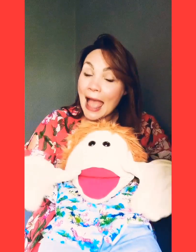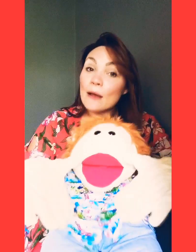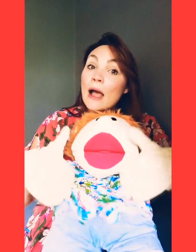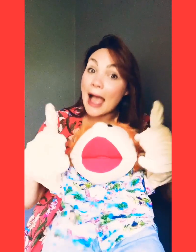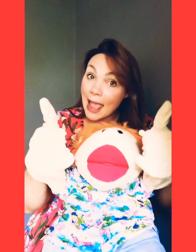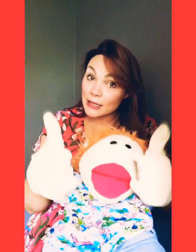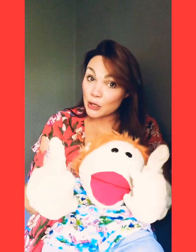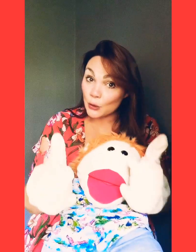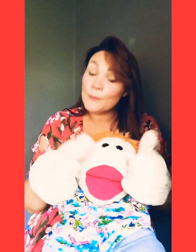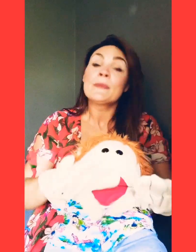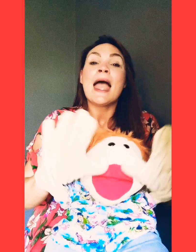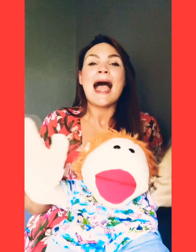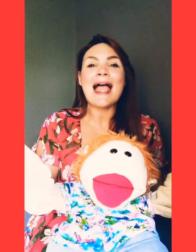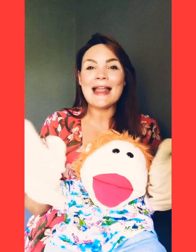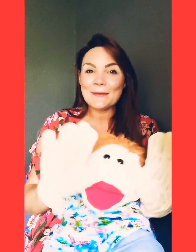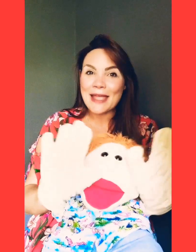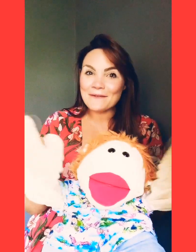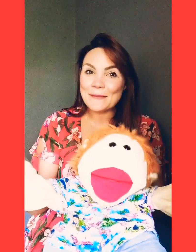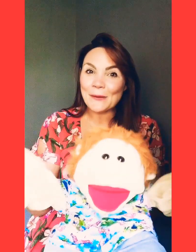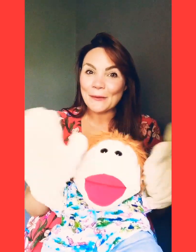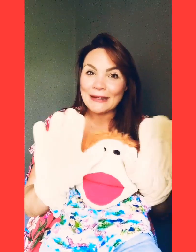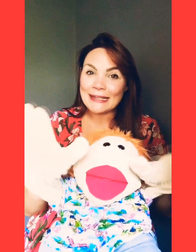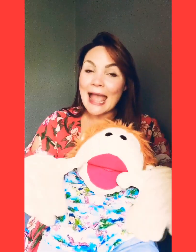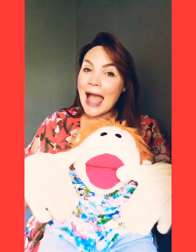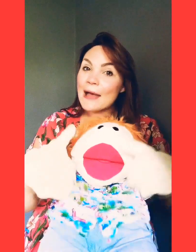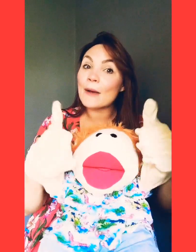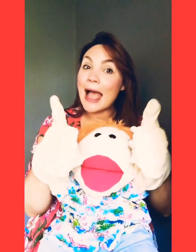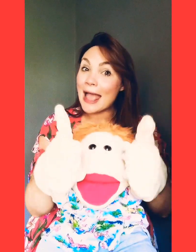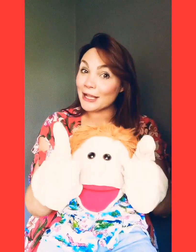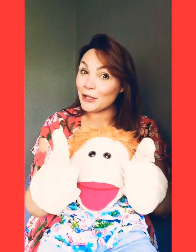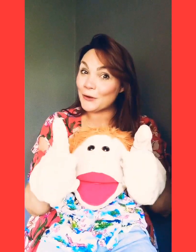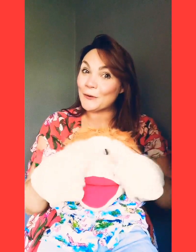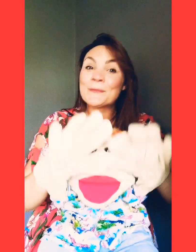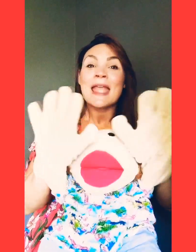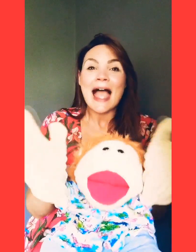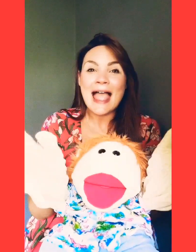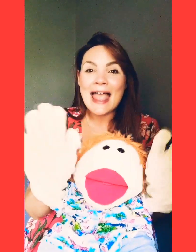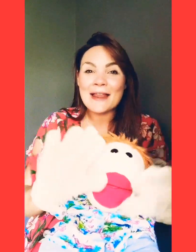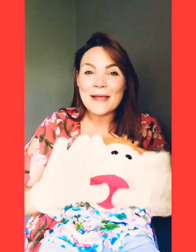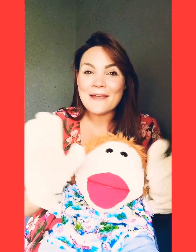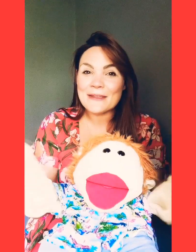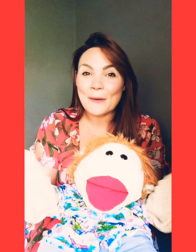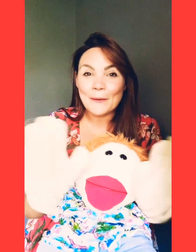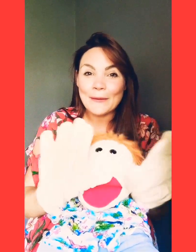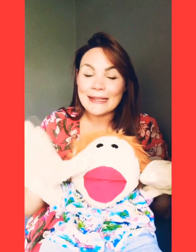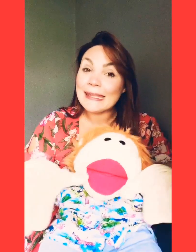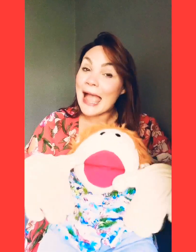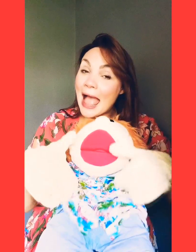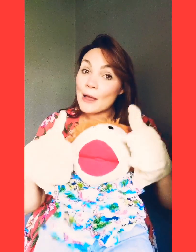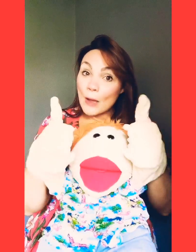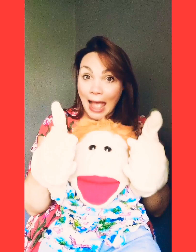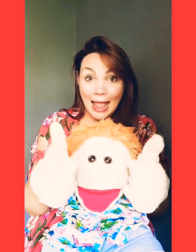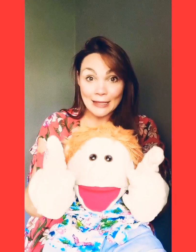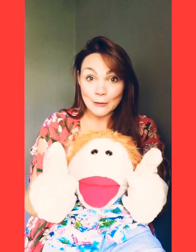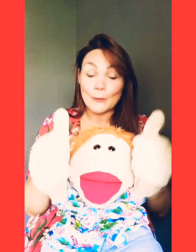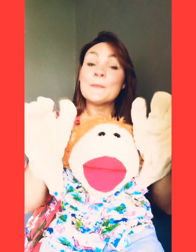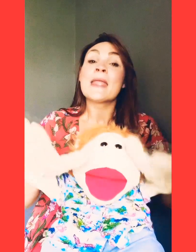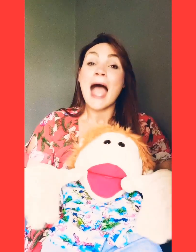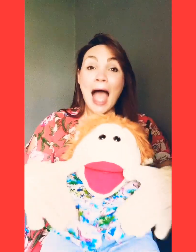How are you? Hello, everybody. How are you? Hello, everybody. How are you?